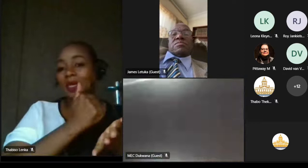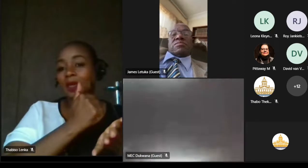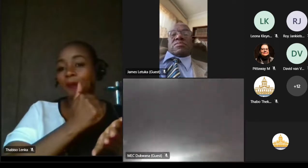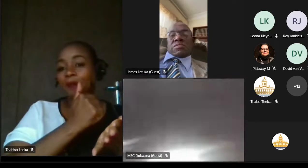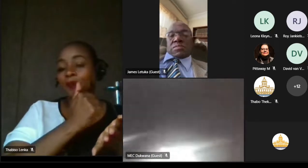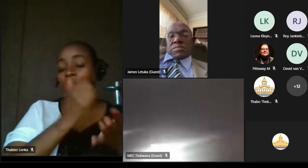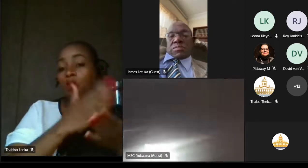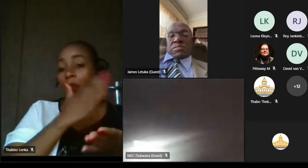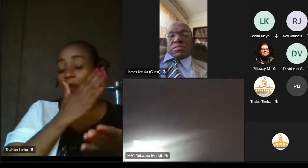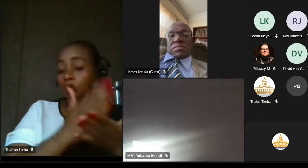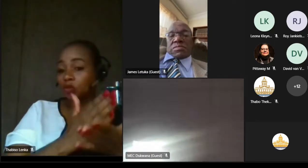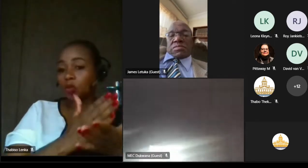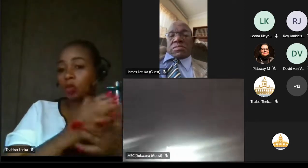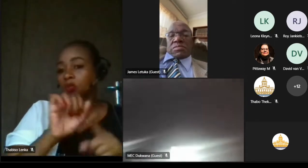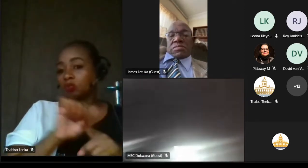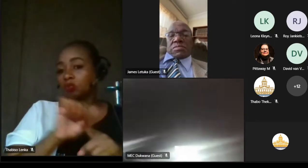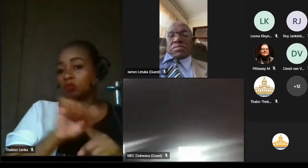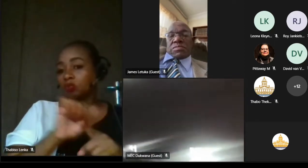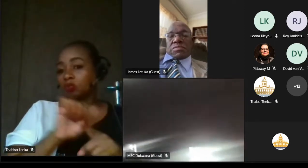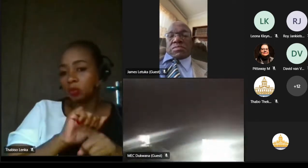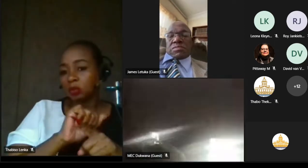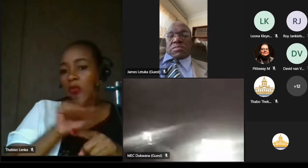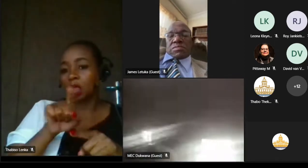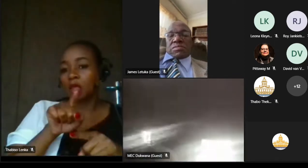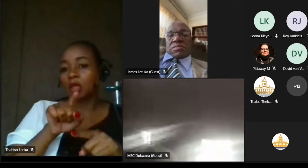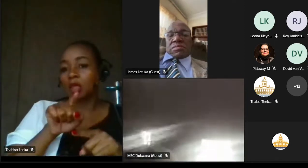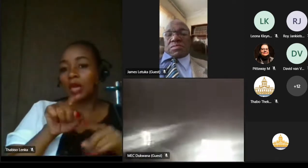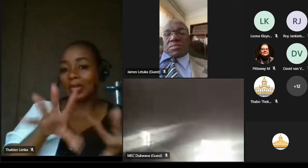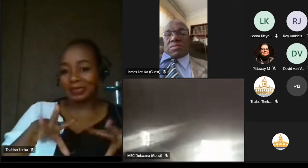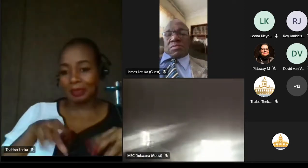good practice and the due diligence.